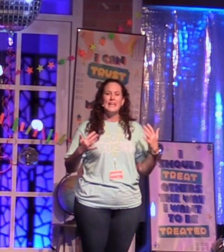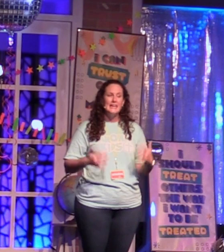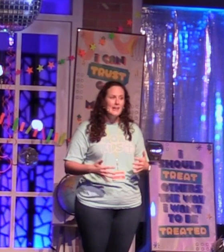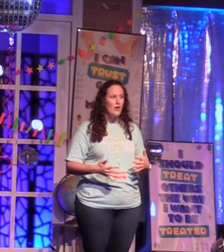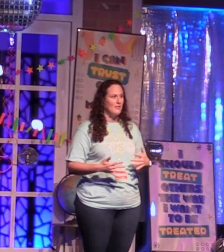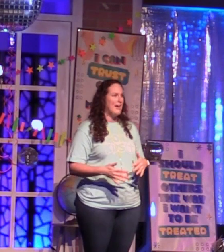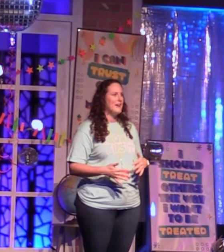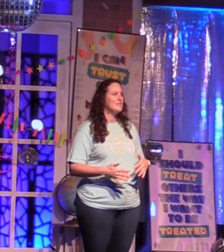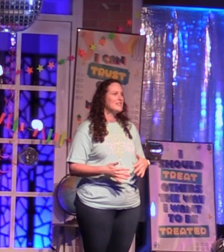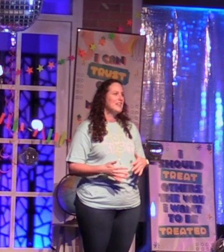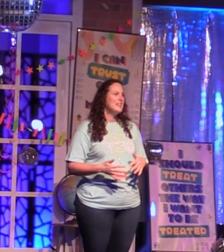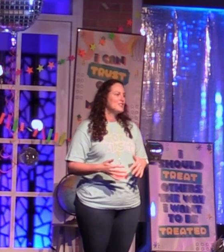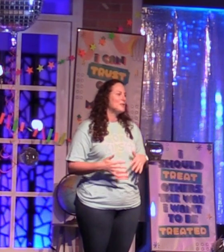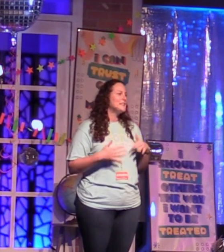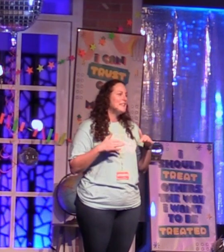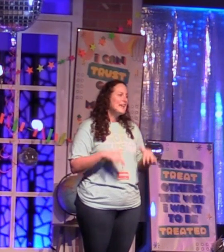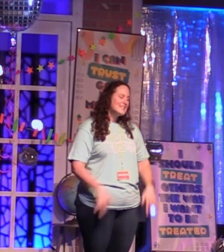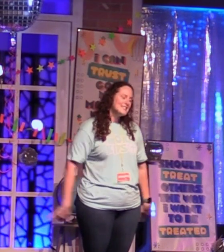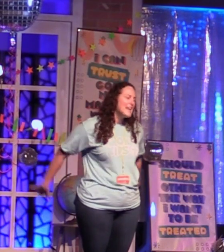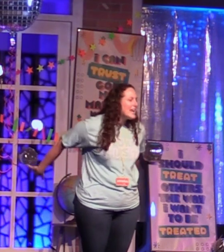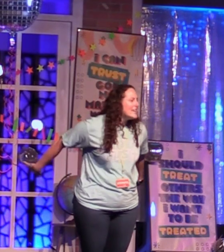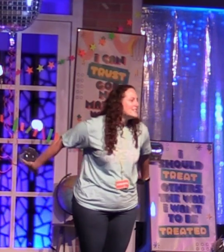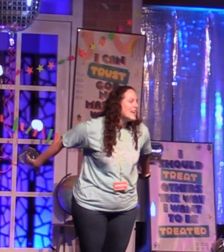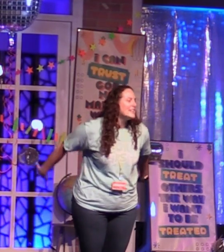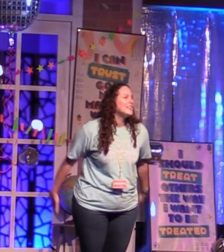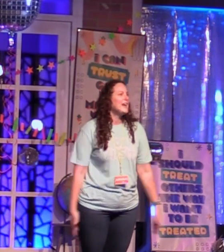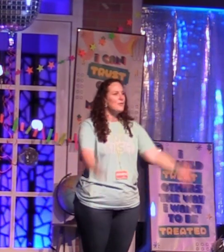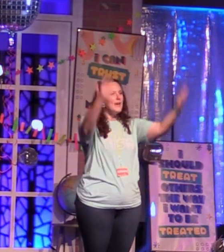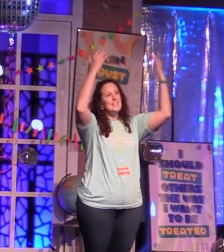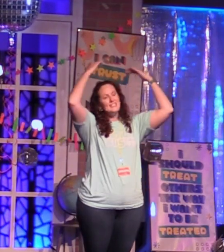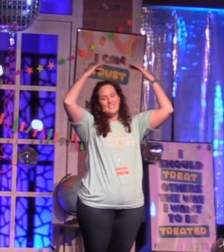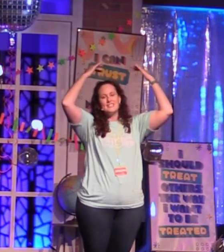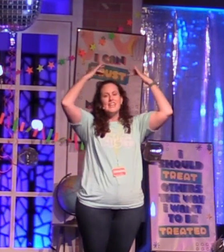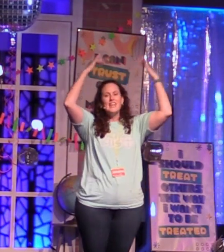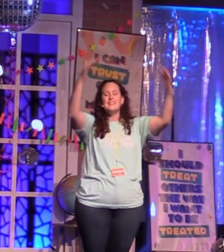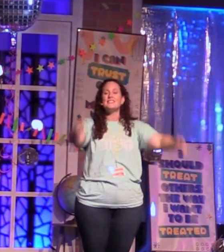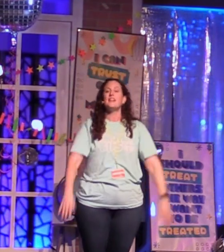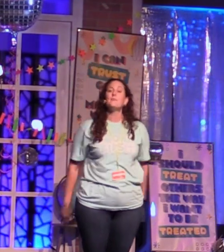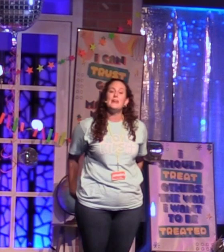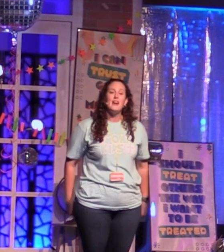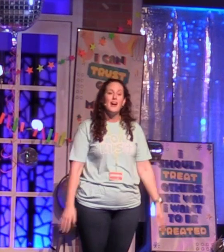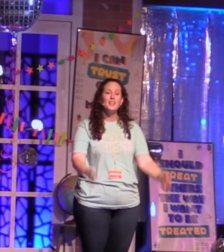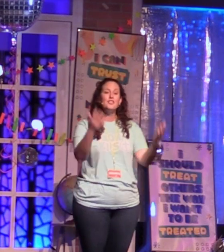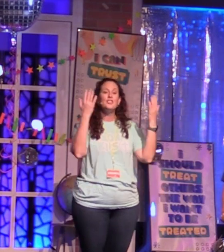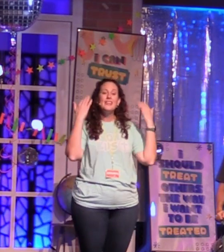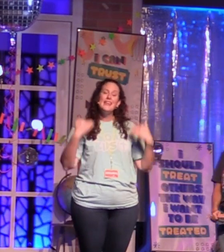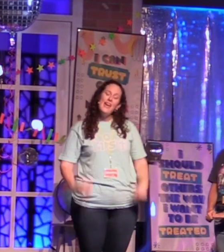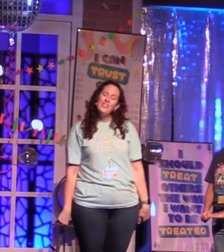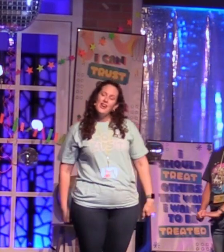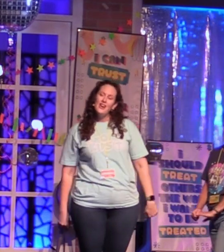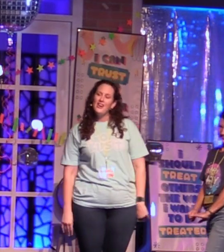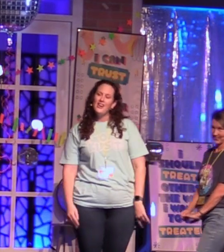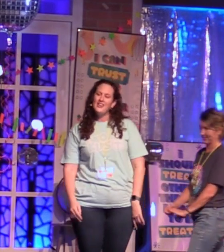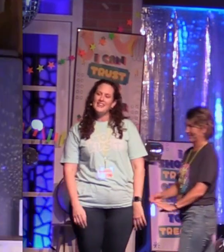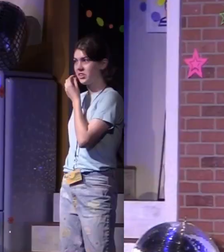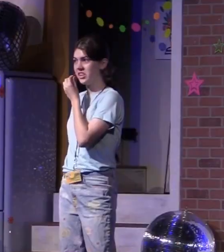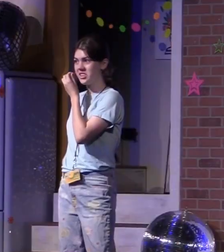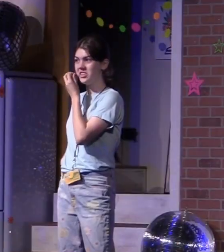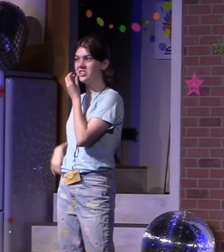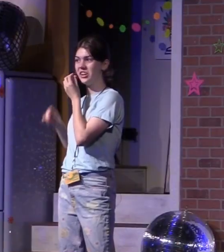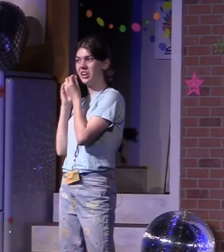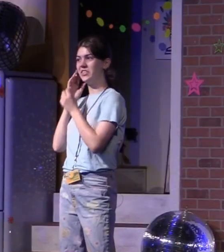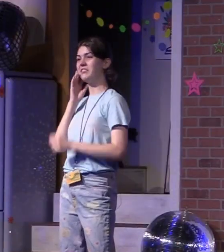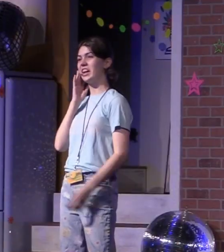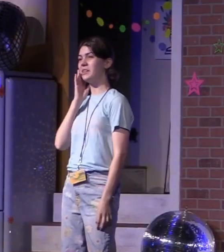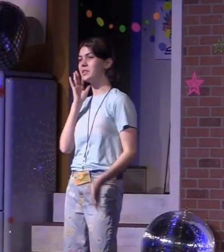is doing in our lives. So let's stand and get ready to sing and celebrate God together. For